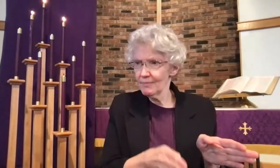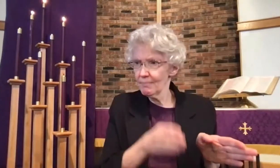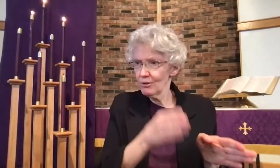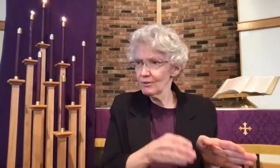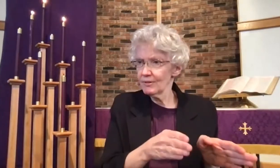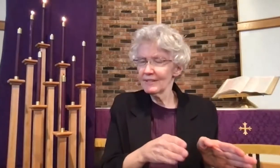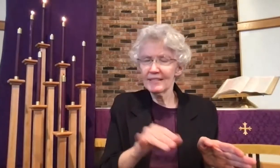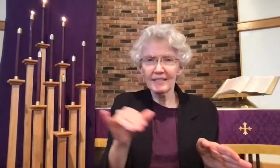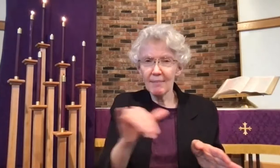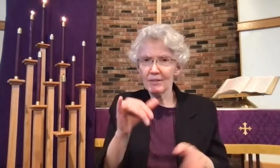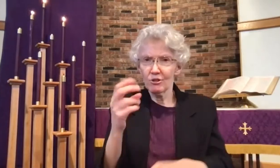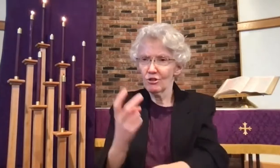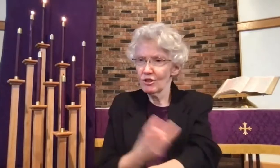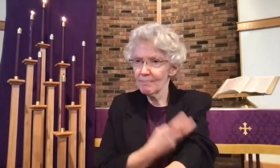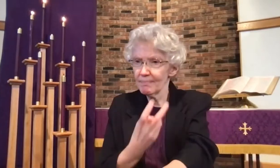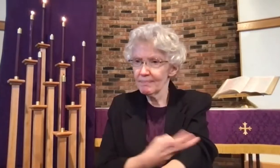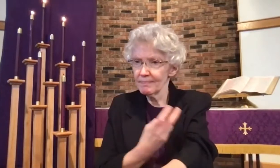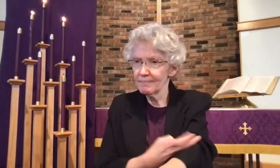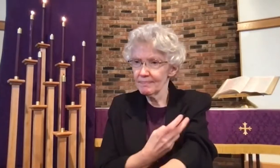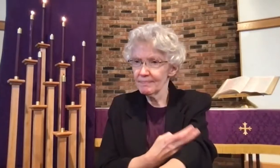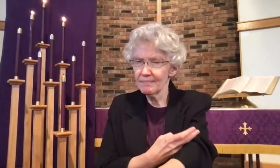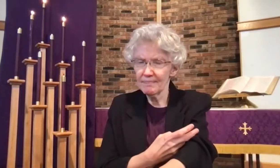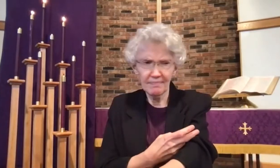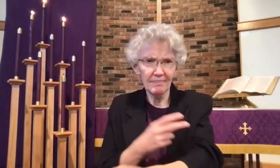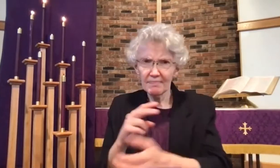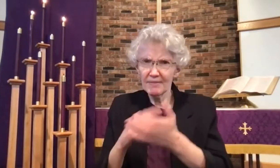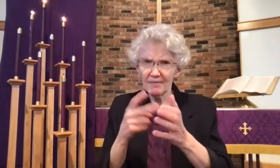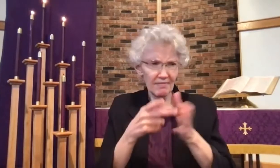It said that the person, like a sheep,